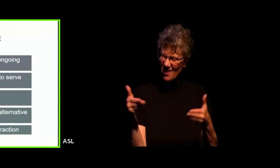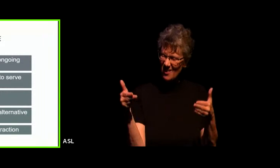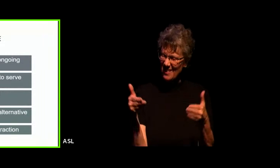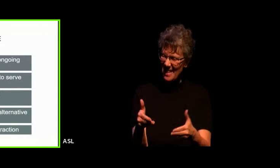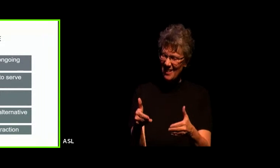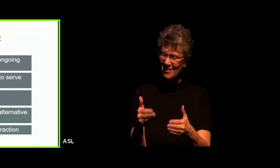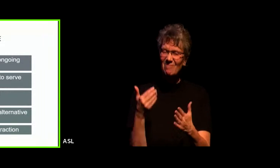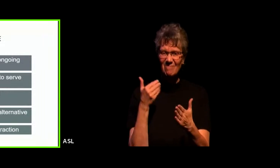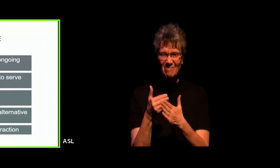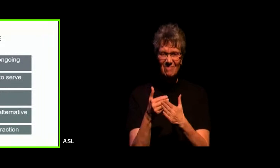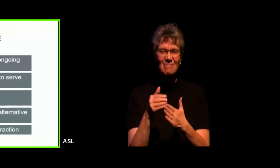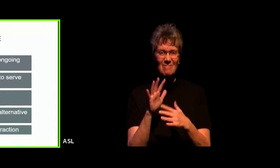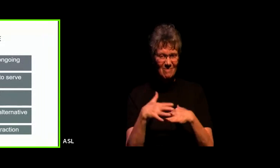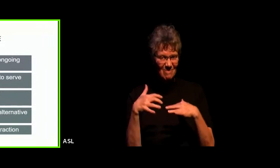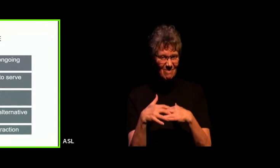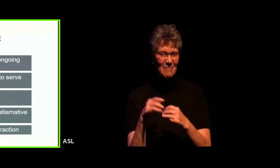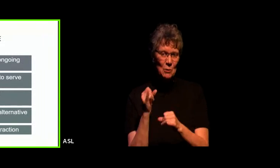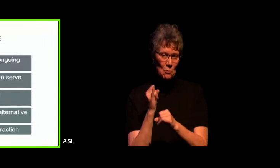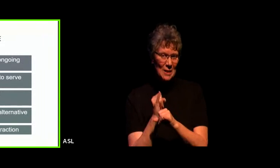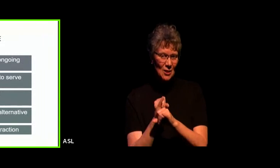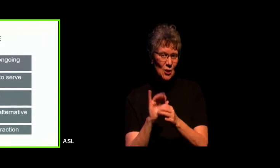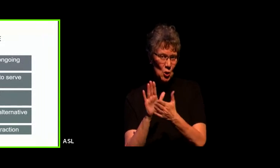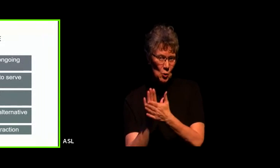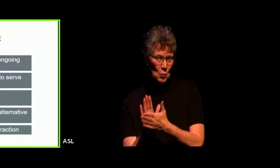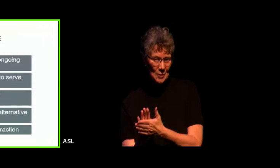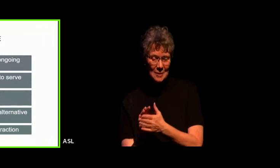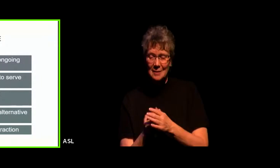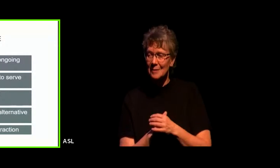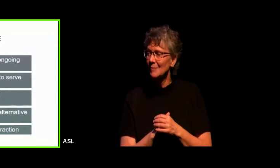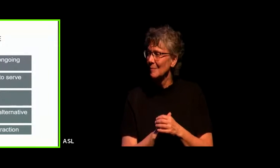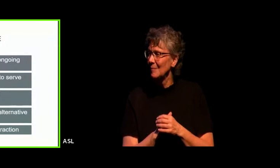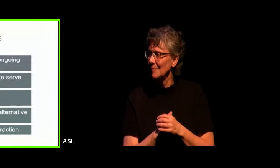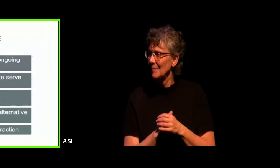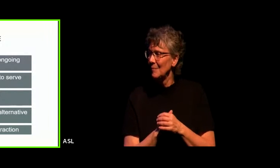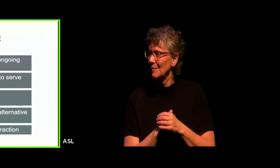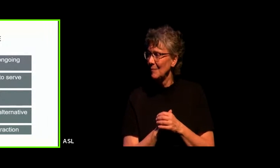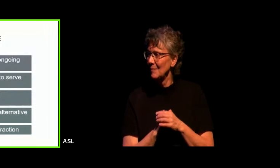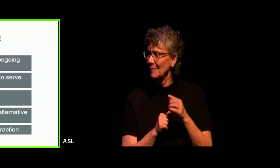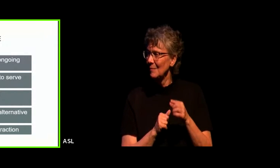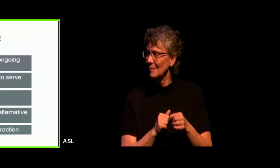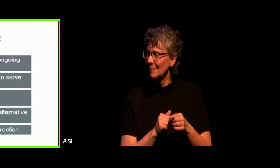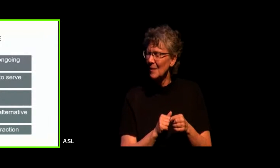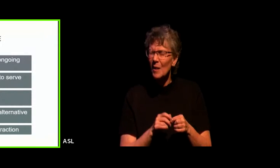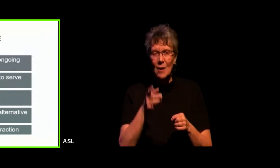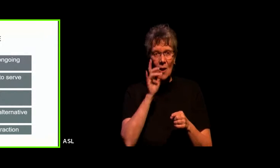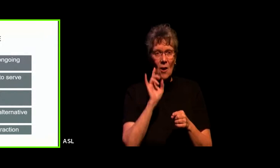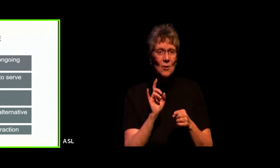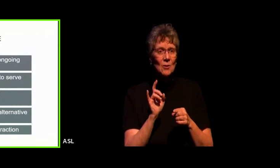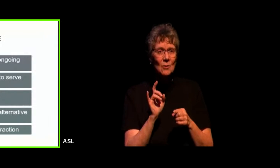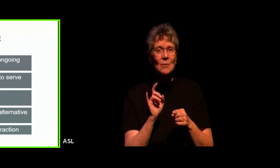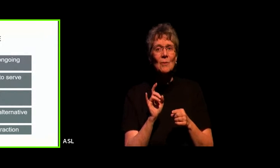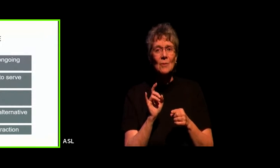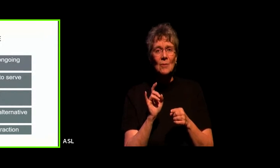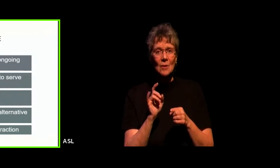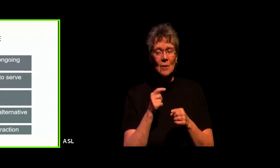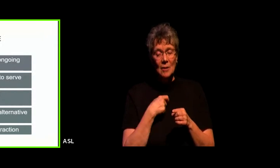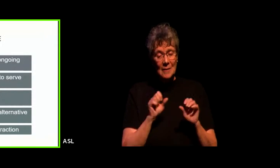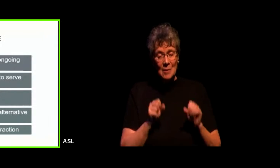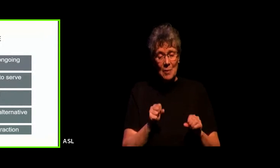scientific techniques, to support community needs. And then often, frankly, to do really, really cool research too. Like